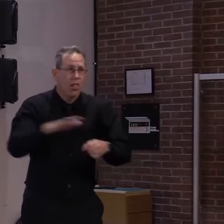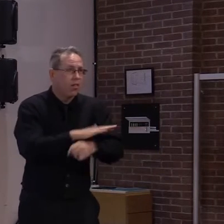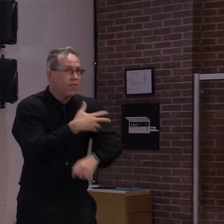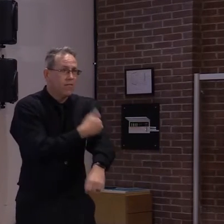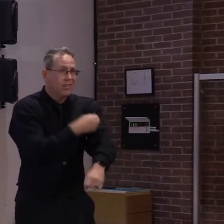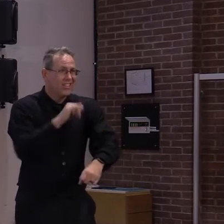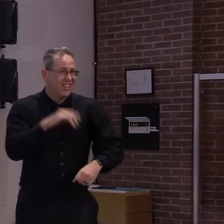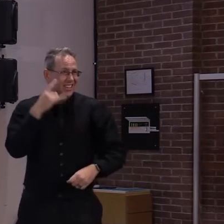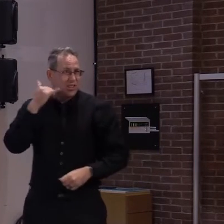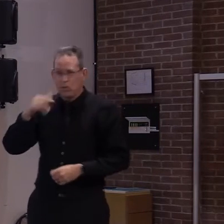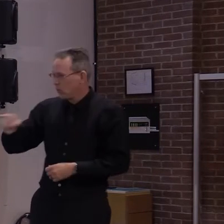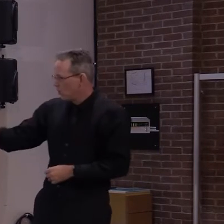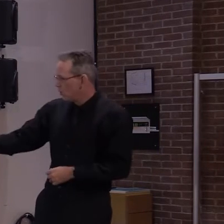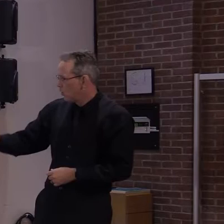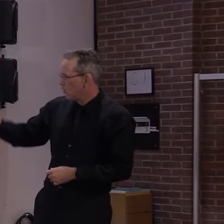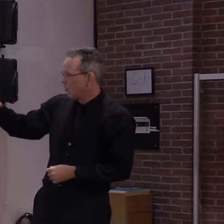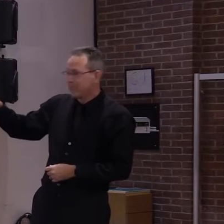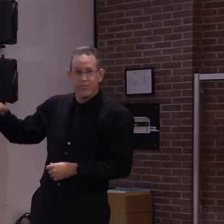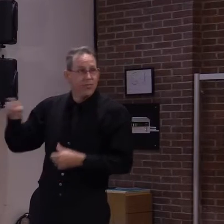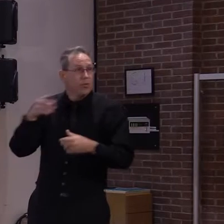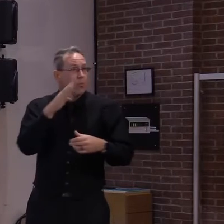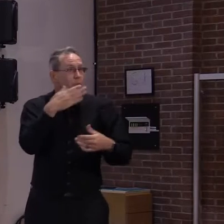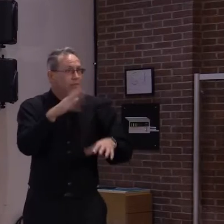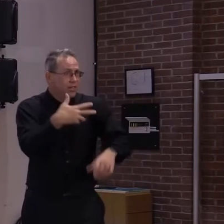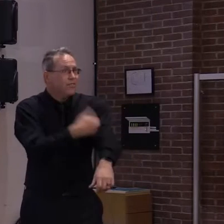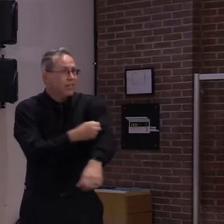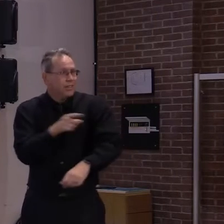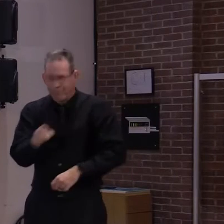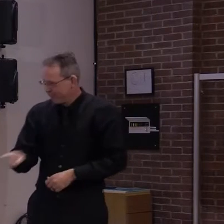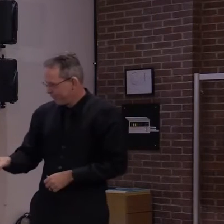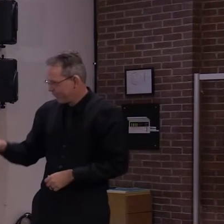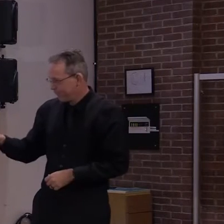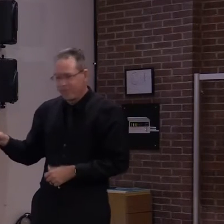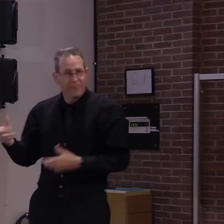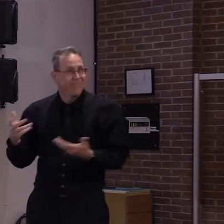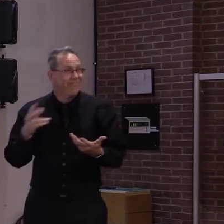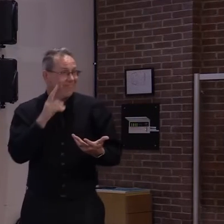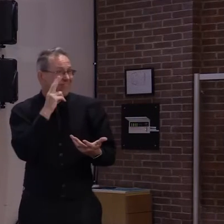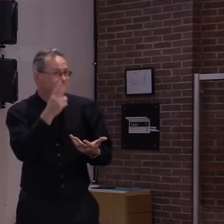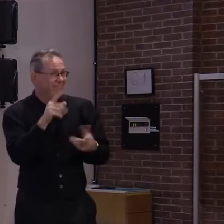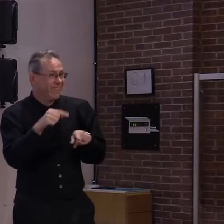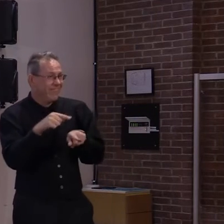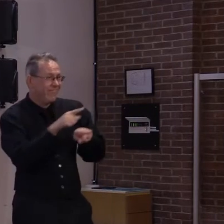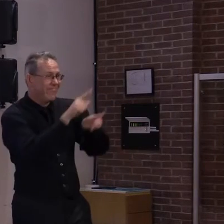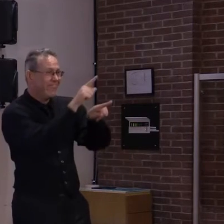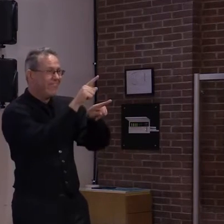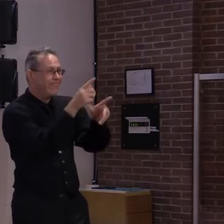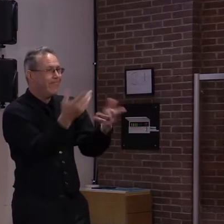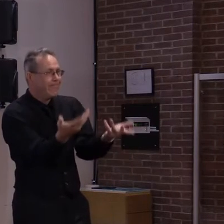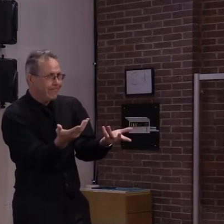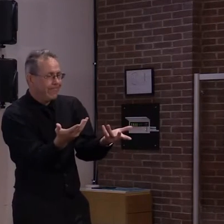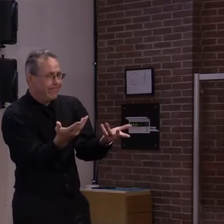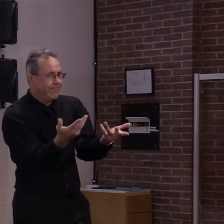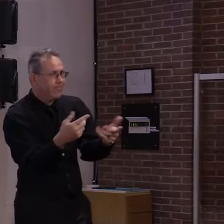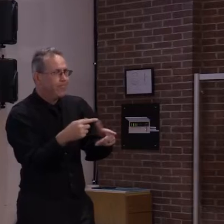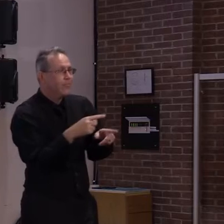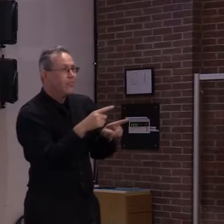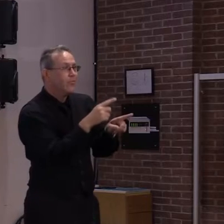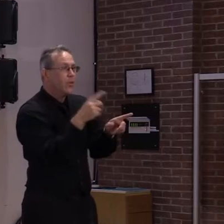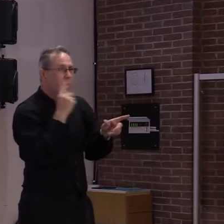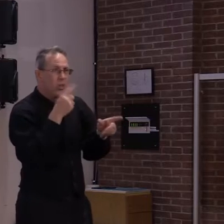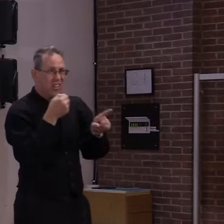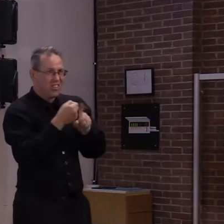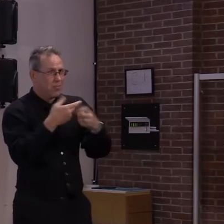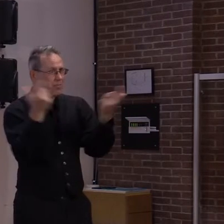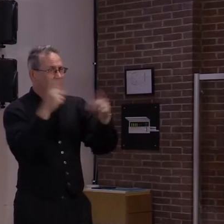than among the fully vaccinated population. Currently, that rate is 3.5 times higher, and the rate of increase among